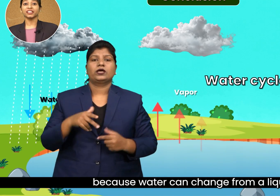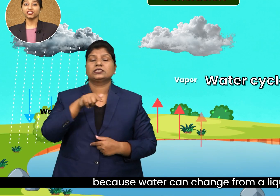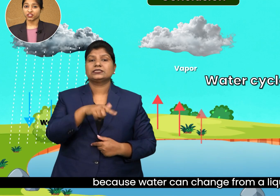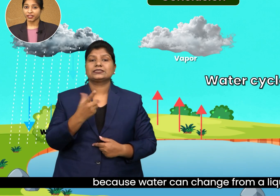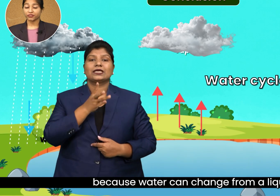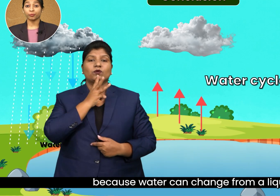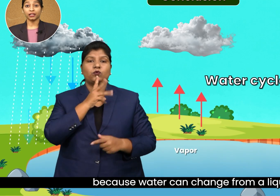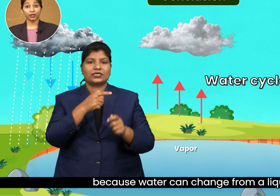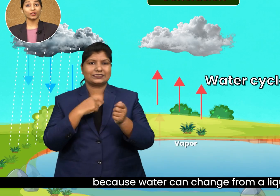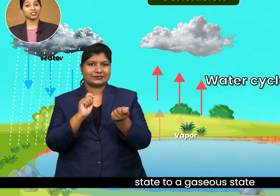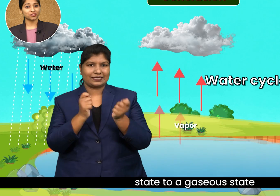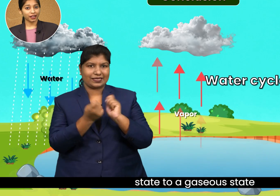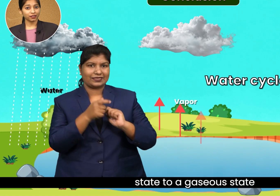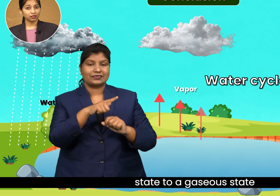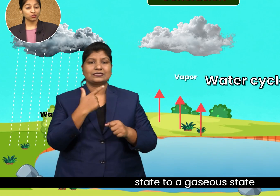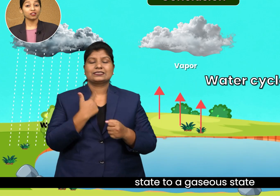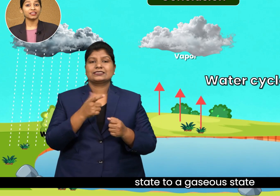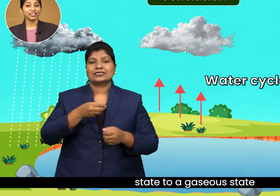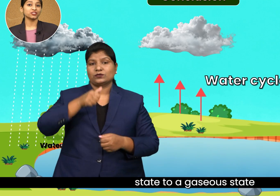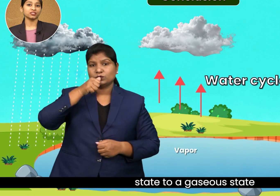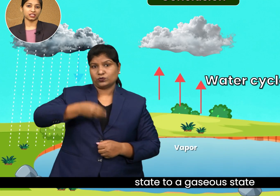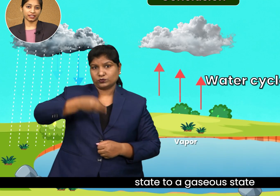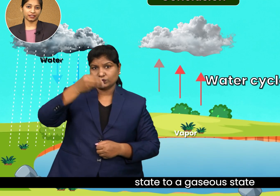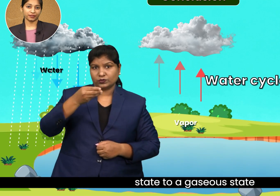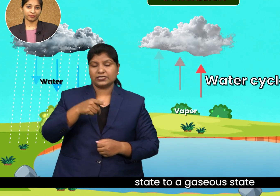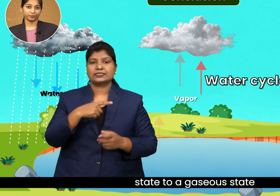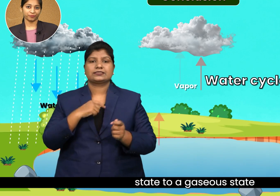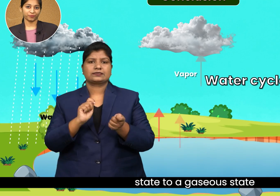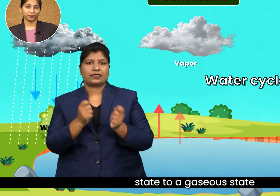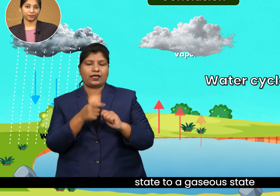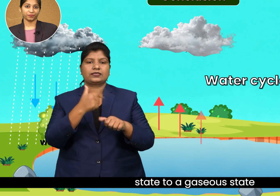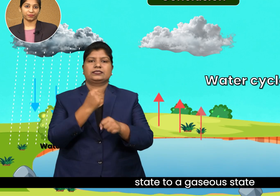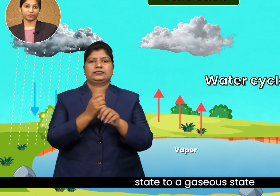water can change from a liquid state to a gaseous state,